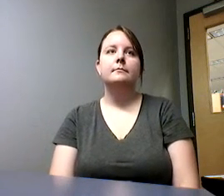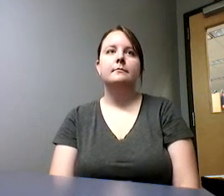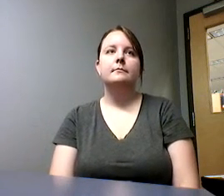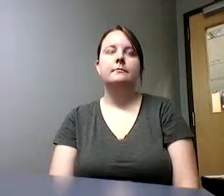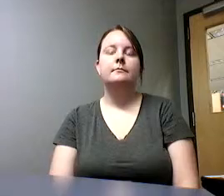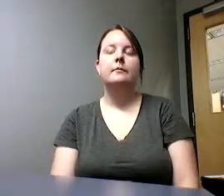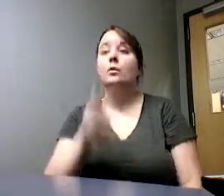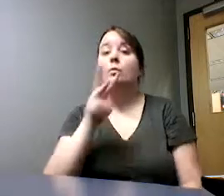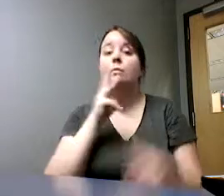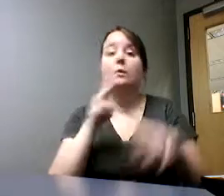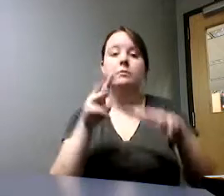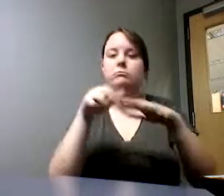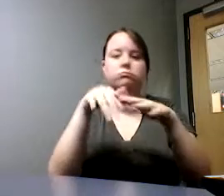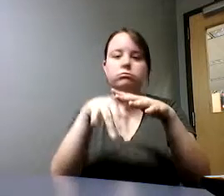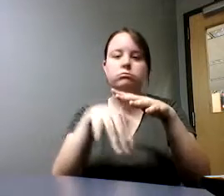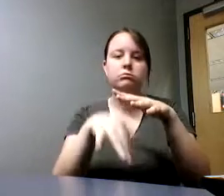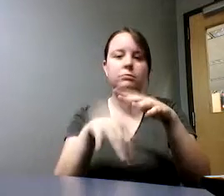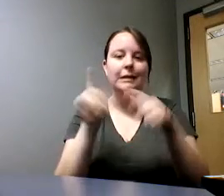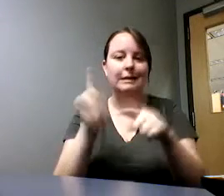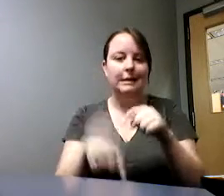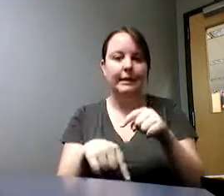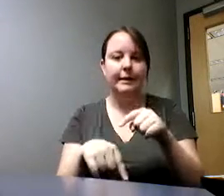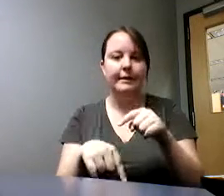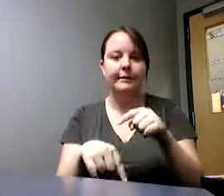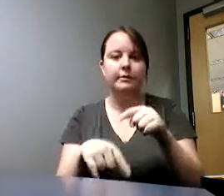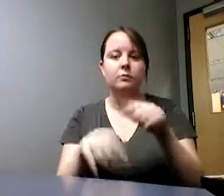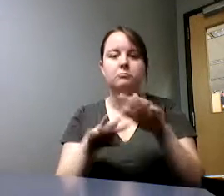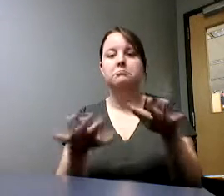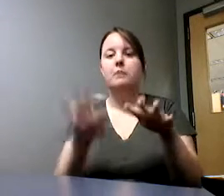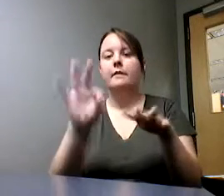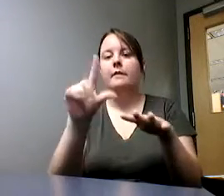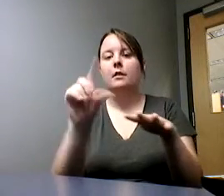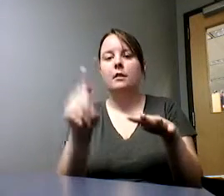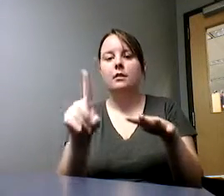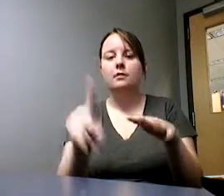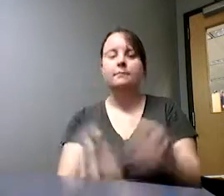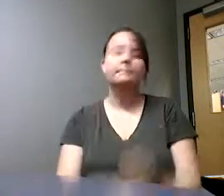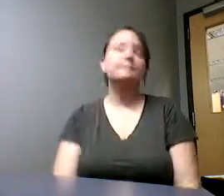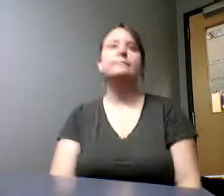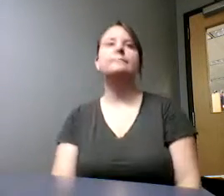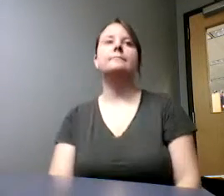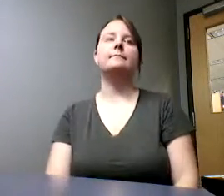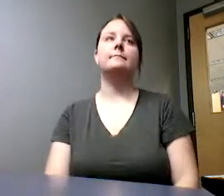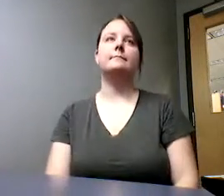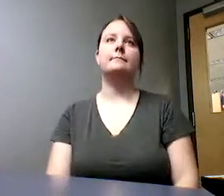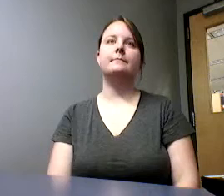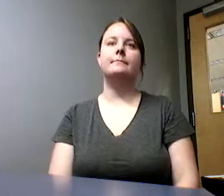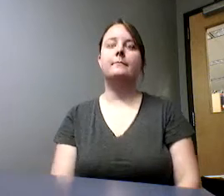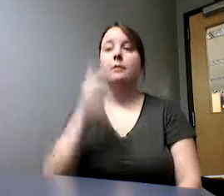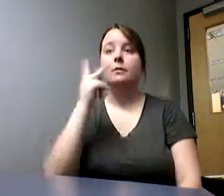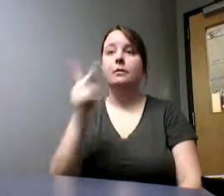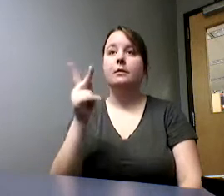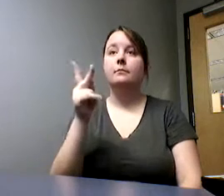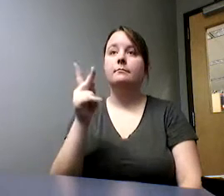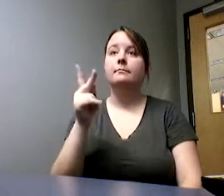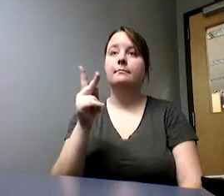watched last class period, talking about those canyons and things up in Colorado, and that first attraction over in